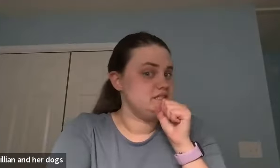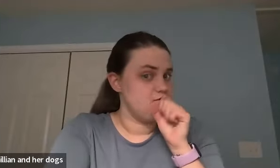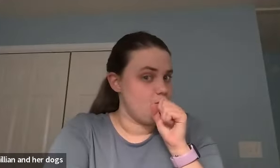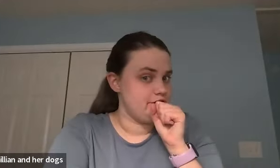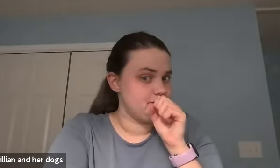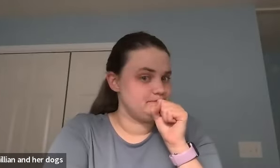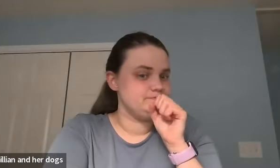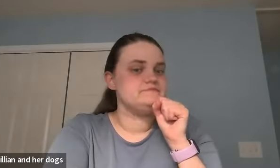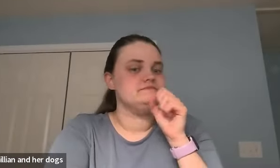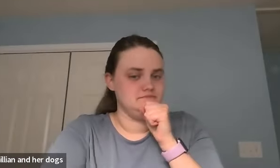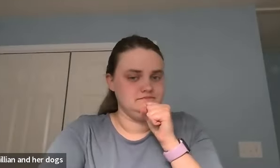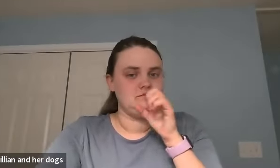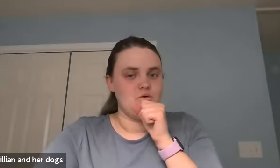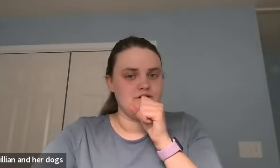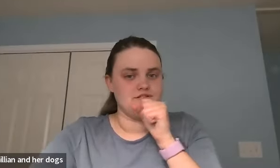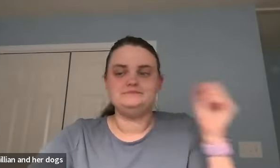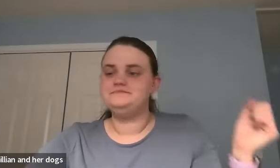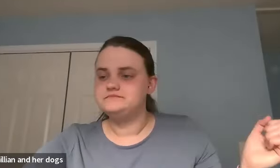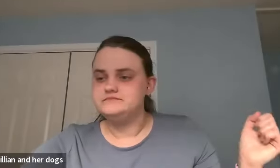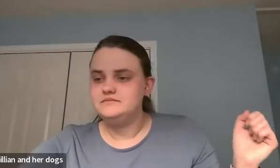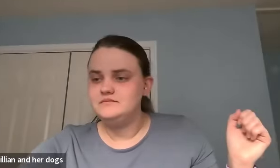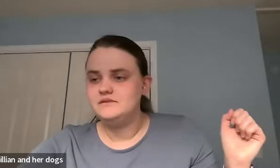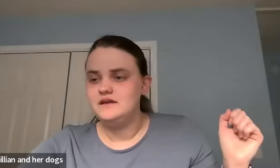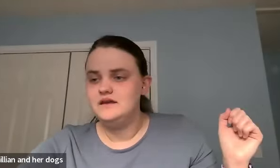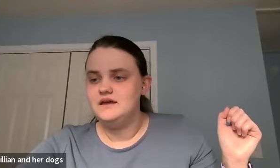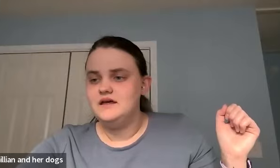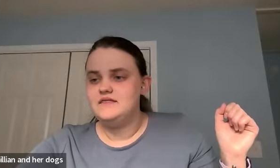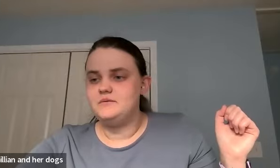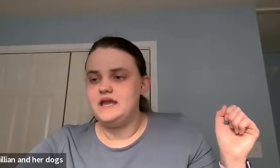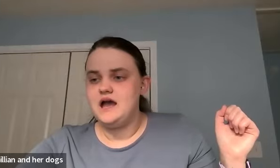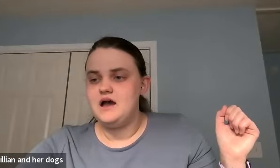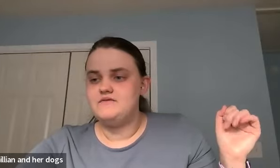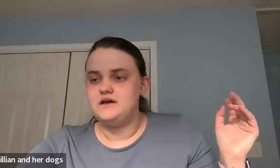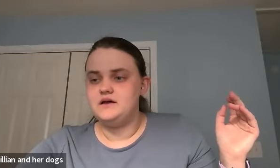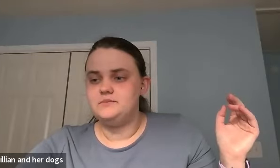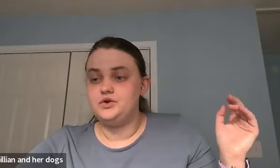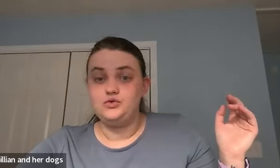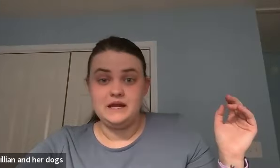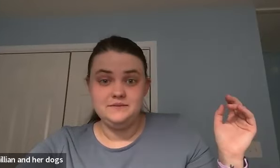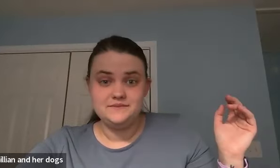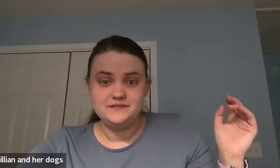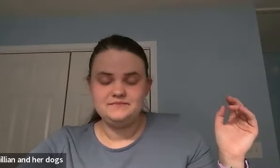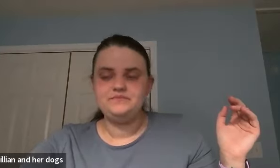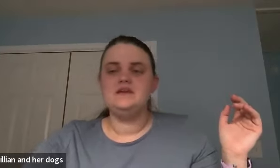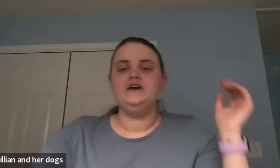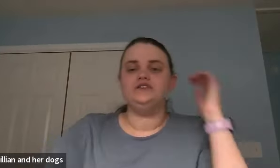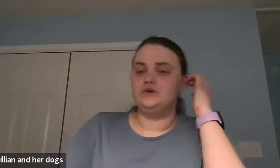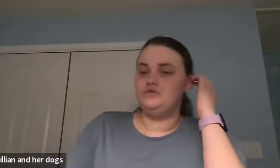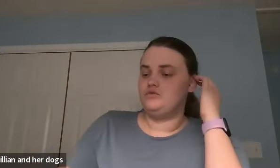itself. Orange. Orange. Then we have grapes. So